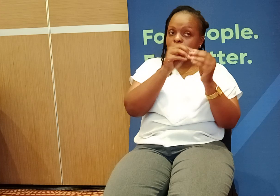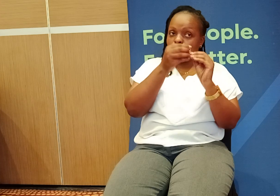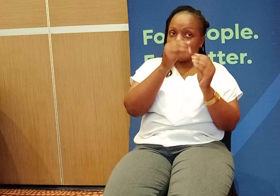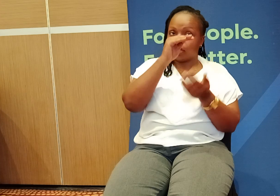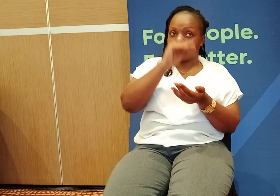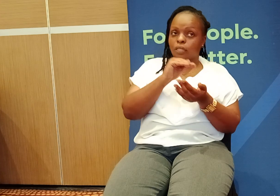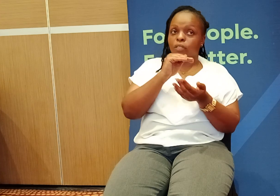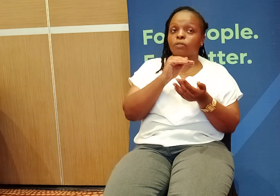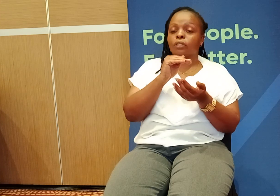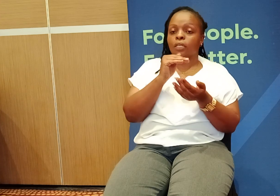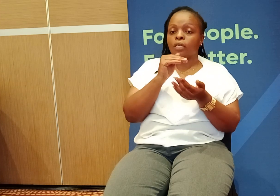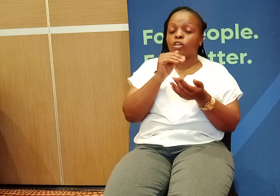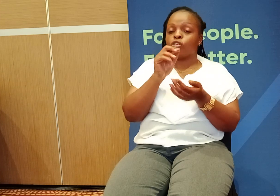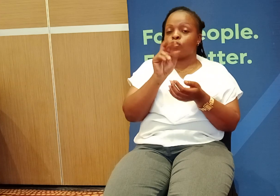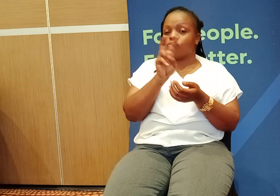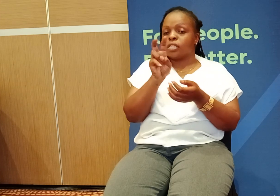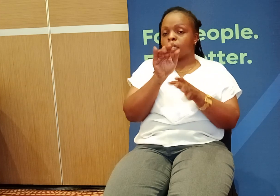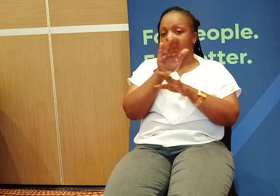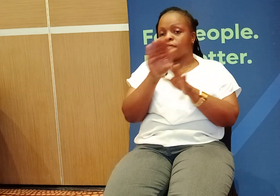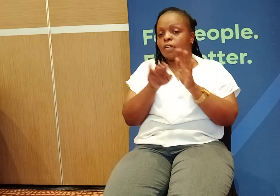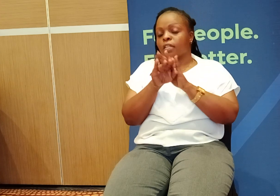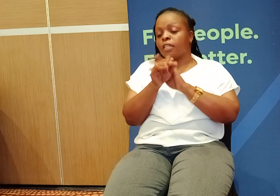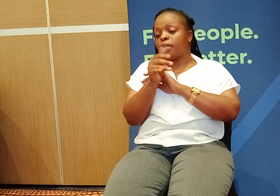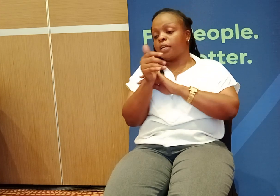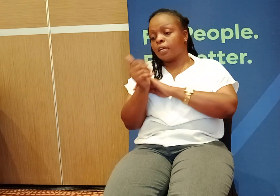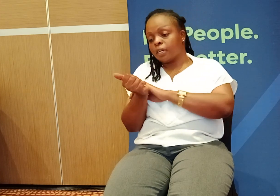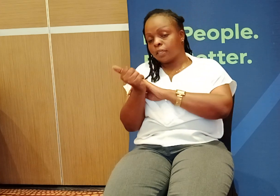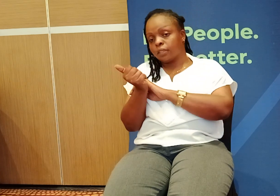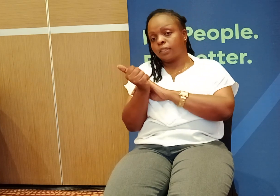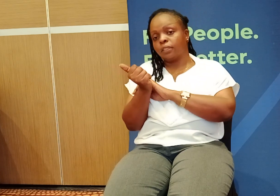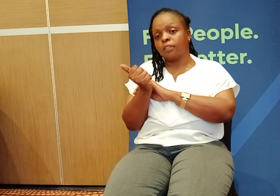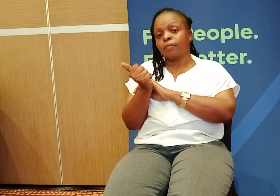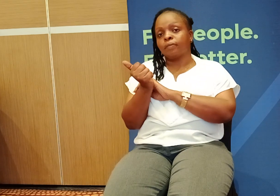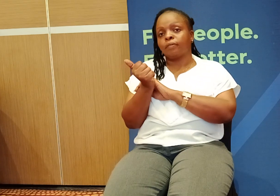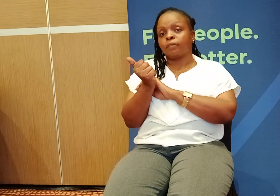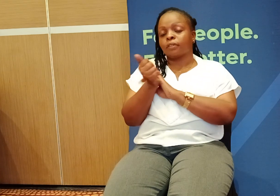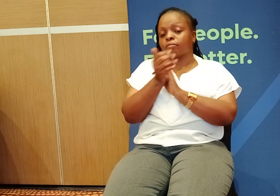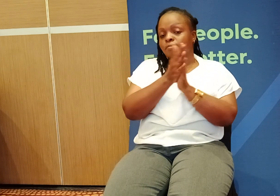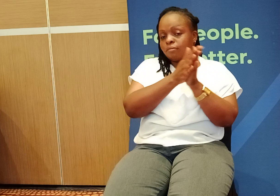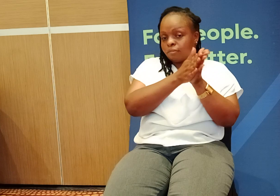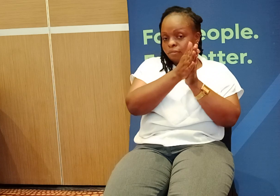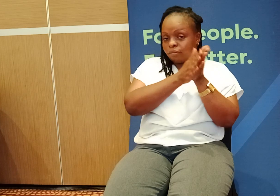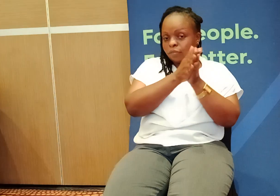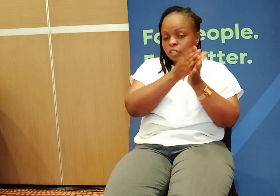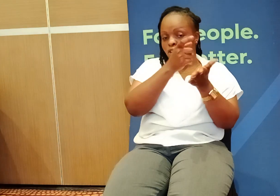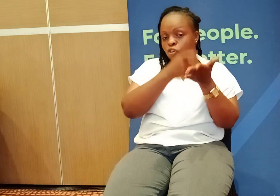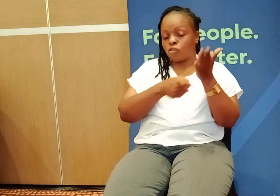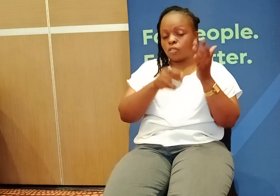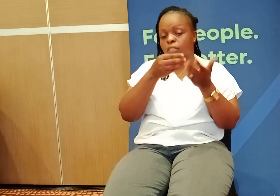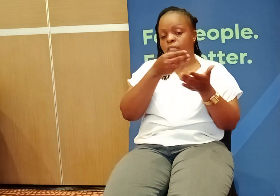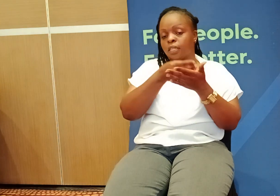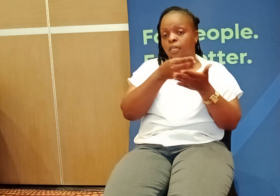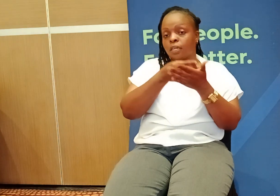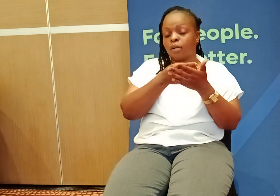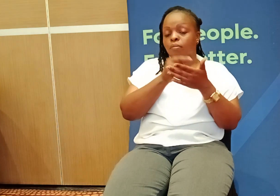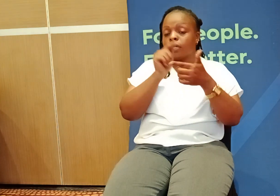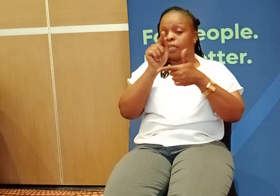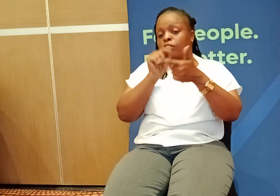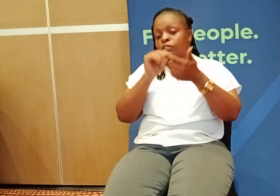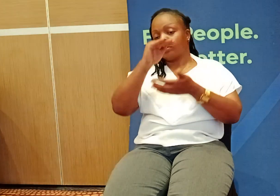You can see everything else, is ambitious. Cost to income ratio almost coming down from 50